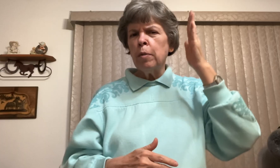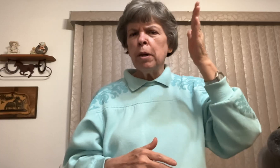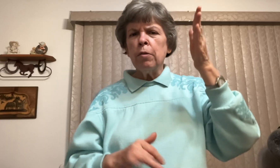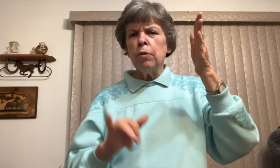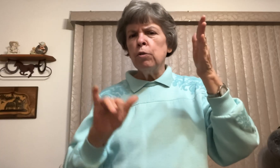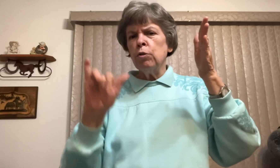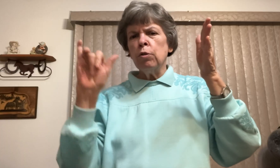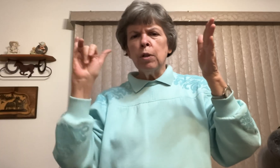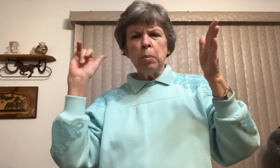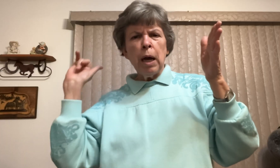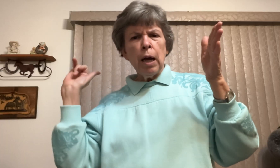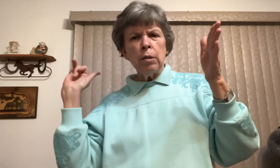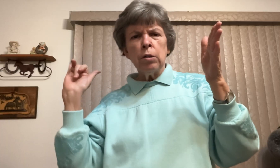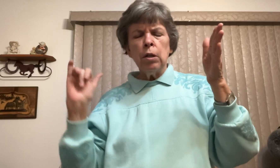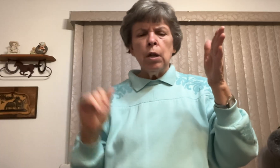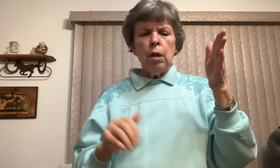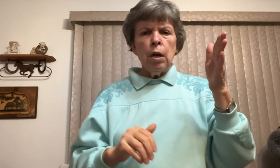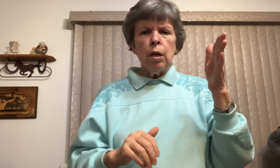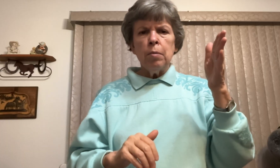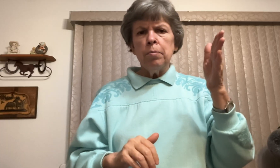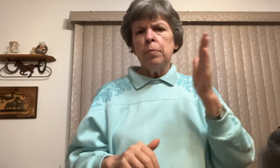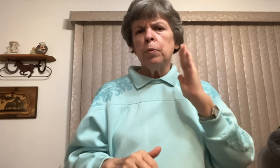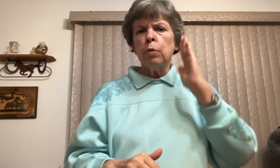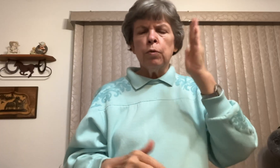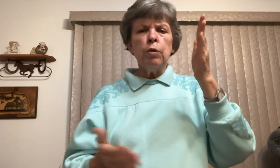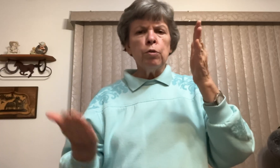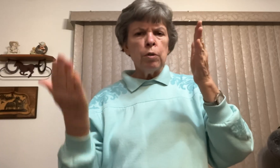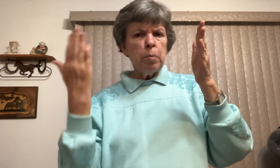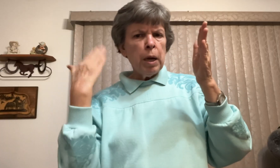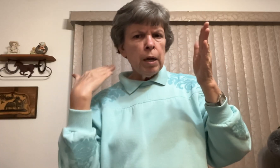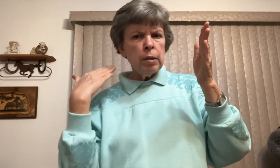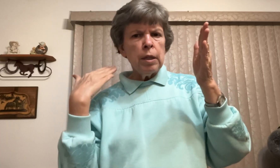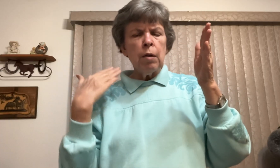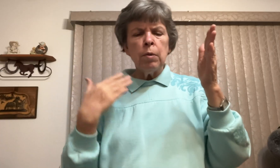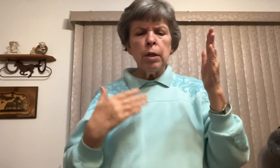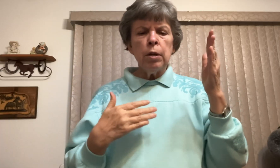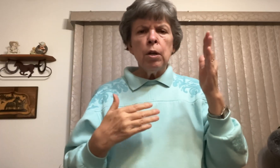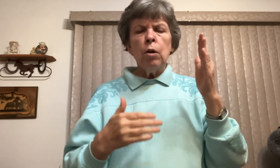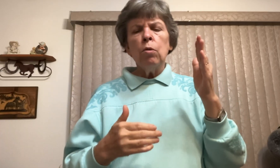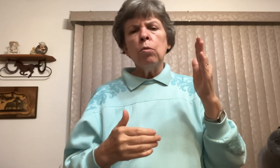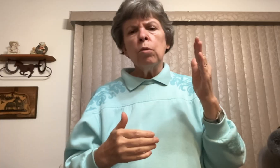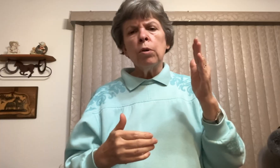a future and a past, or a future and a past that way, or,